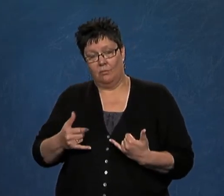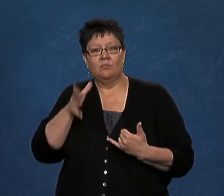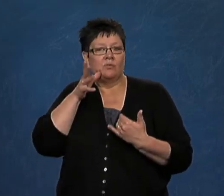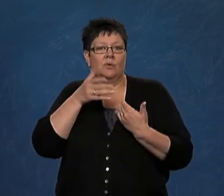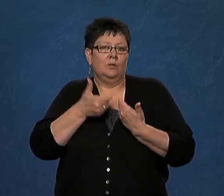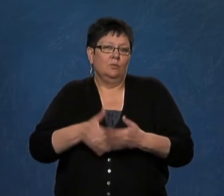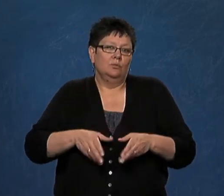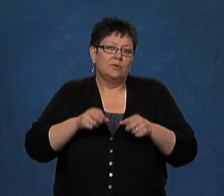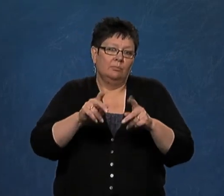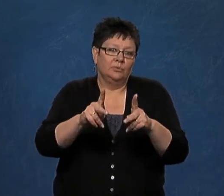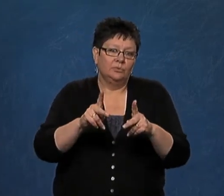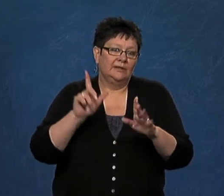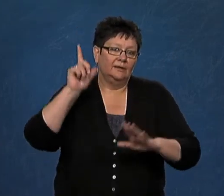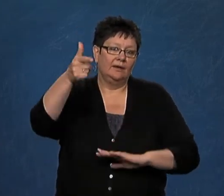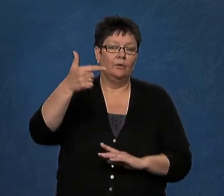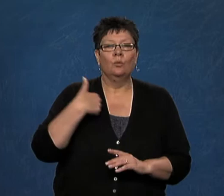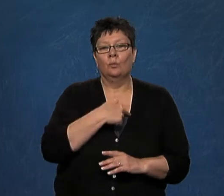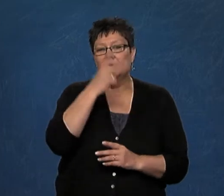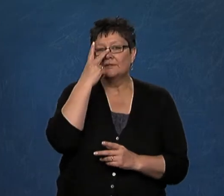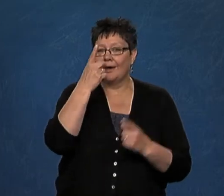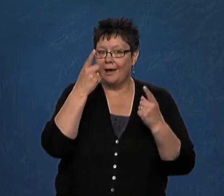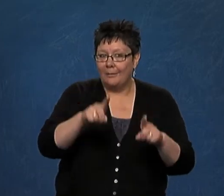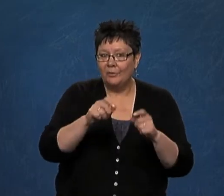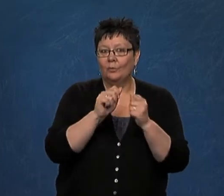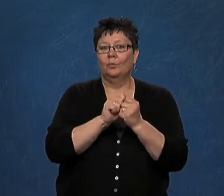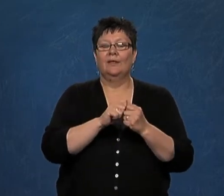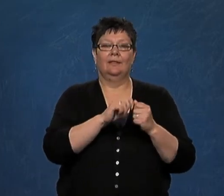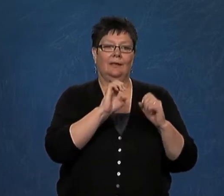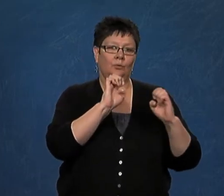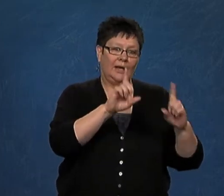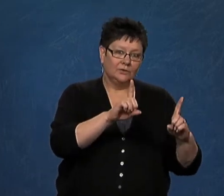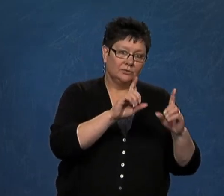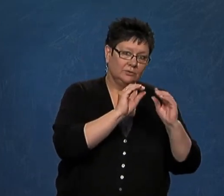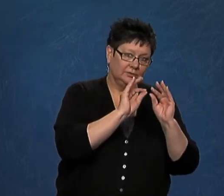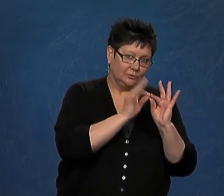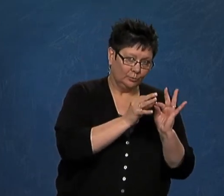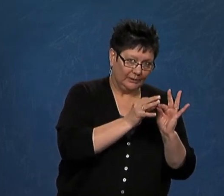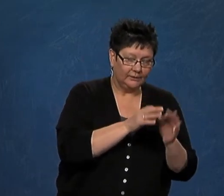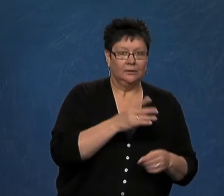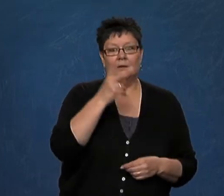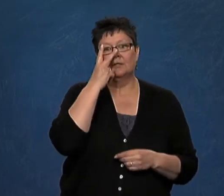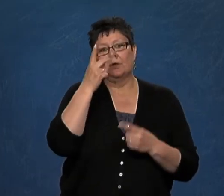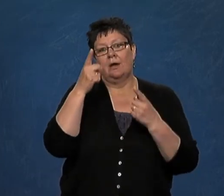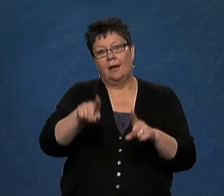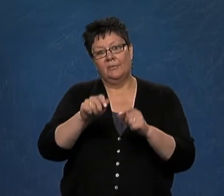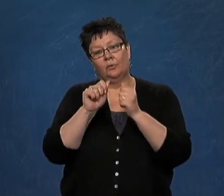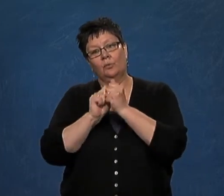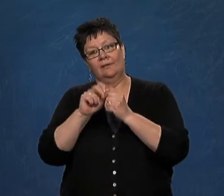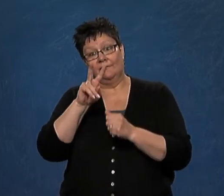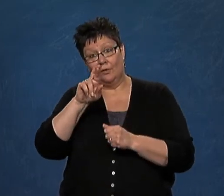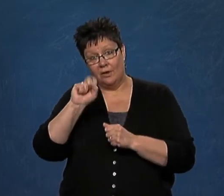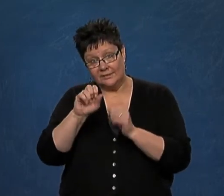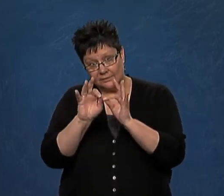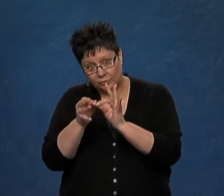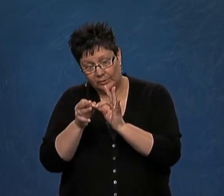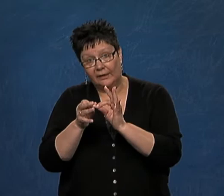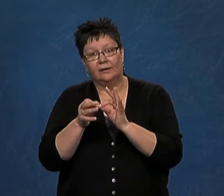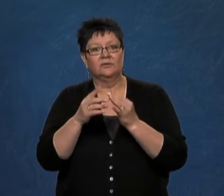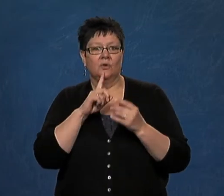are not involved at this point, right now, you're going to lose an opportunity to be involved. We see that in the field of educational interpreting. We've seen that happen in